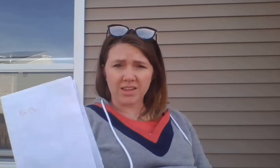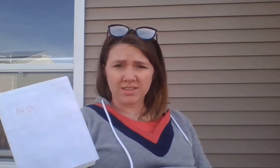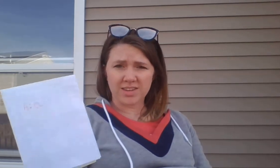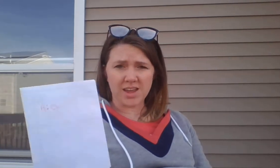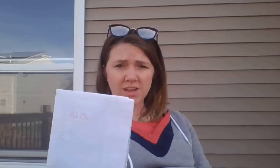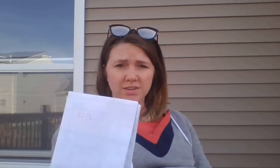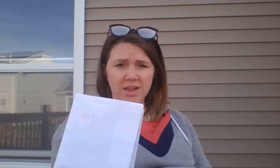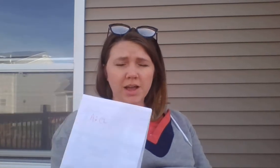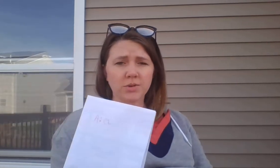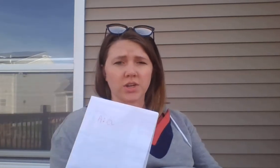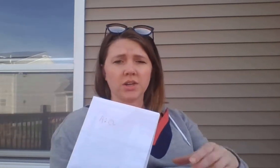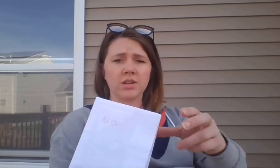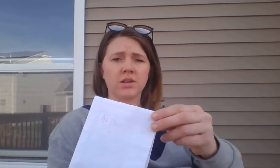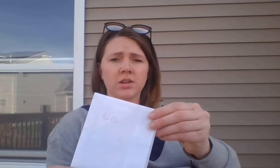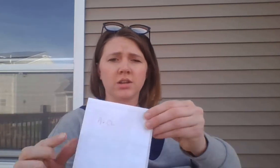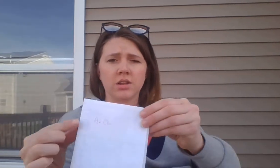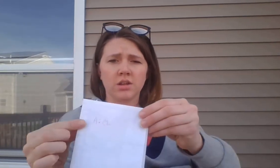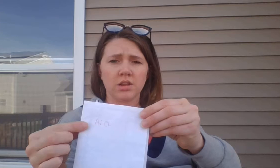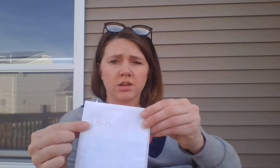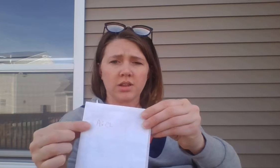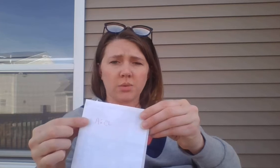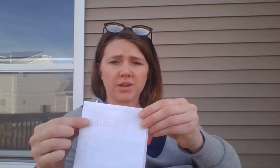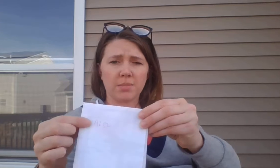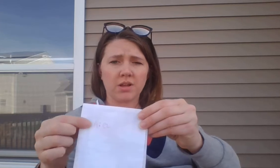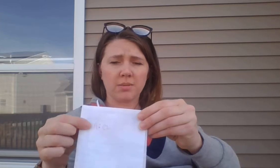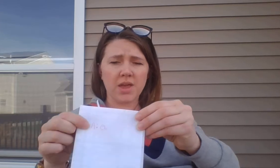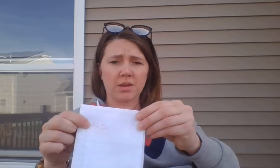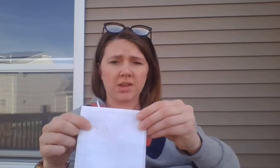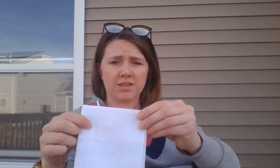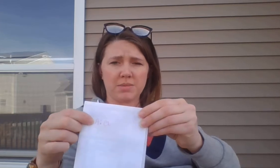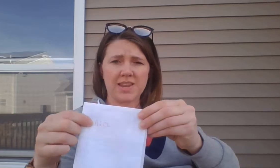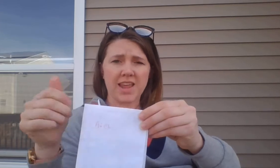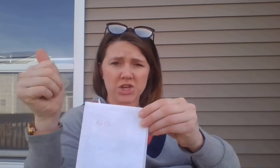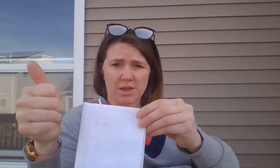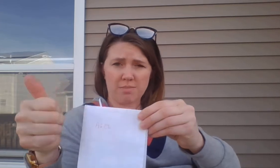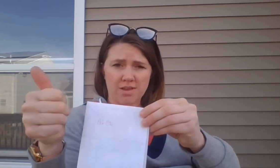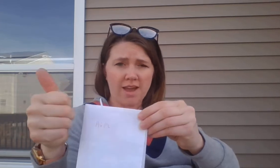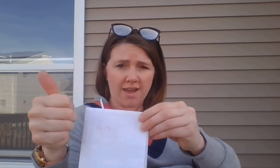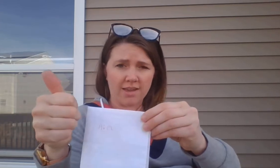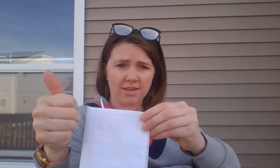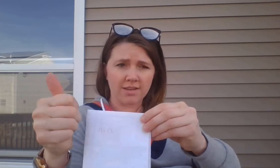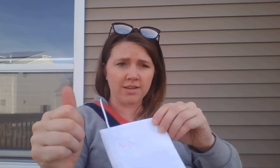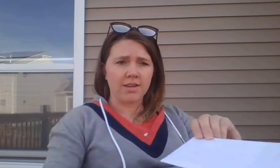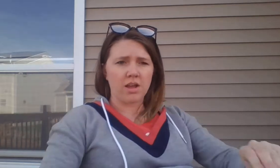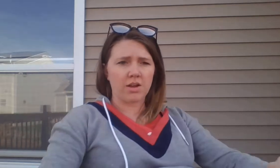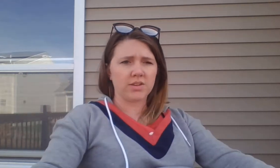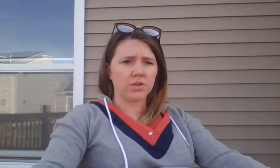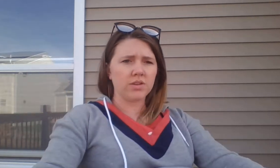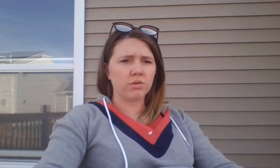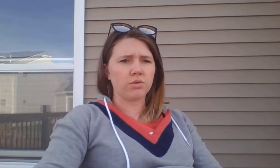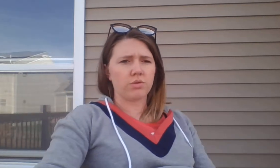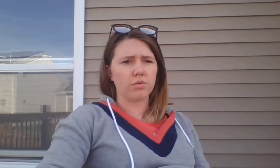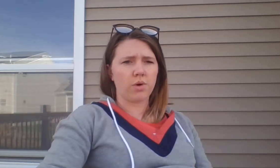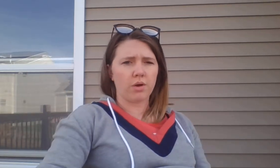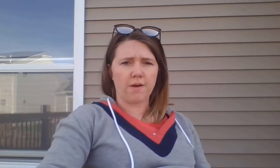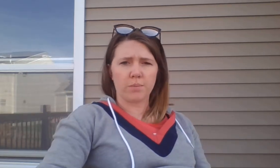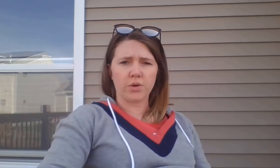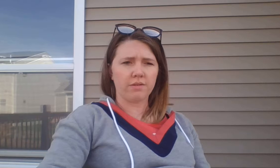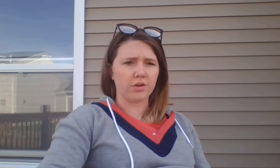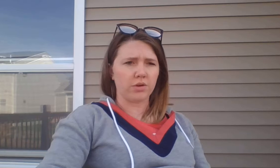A, CL is the option that you want to pick because it means hand shape, A. Alright, so let's go through what you have in your